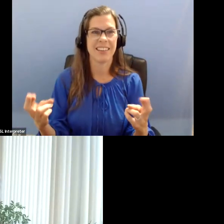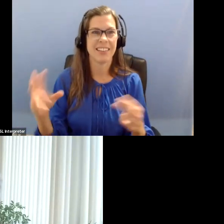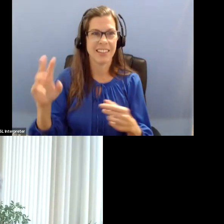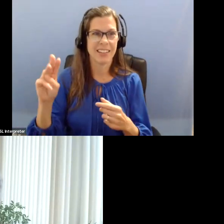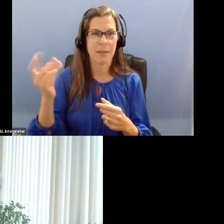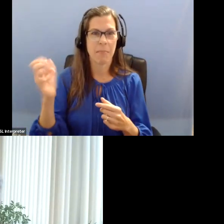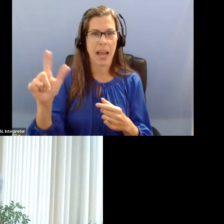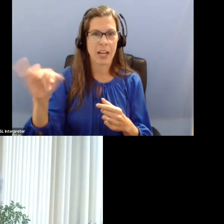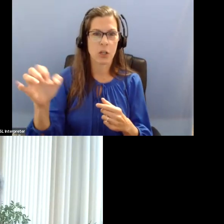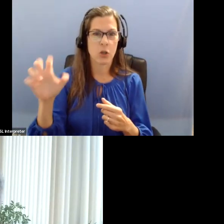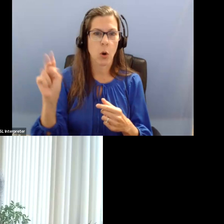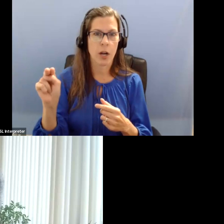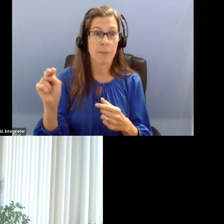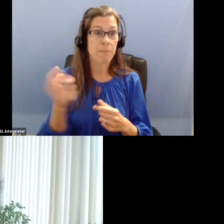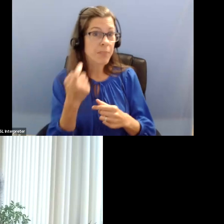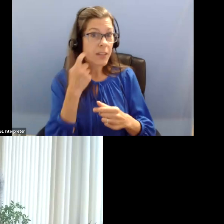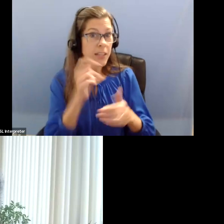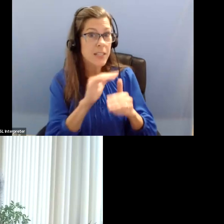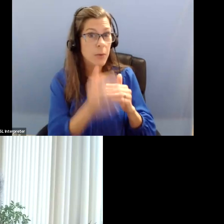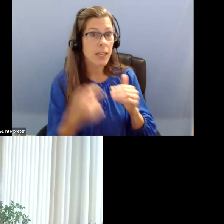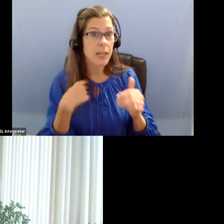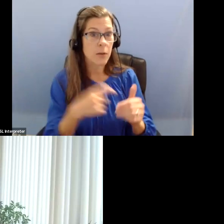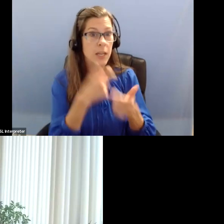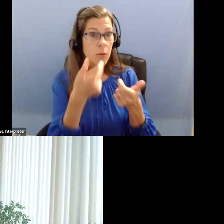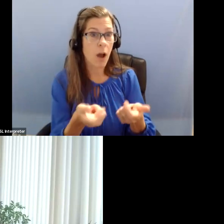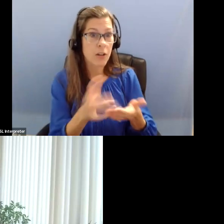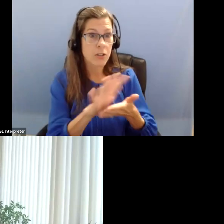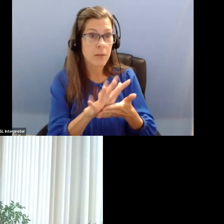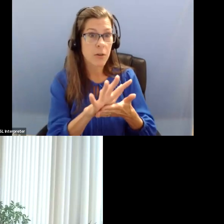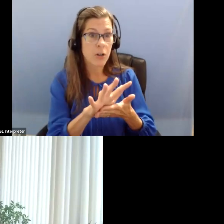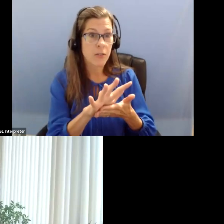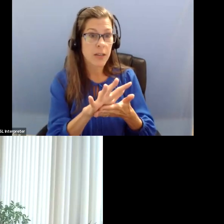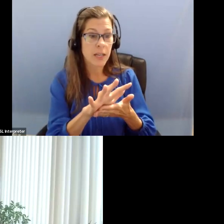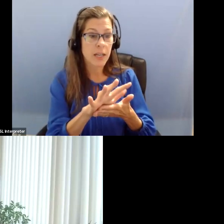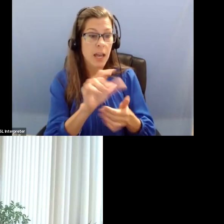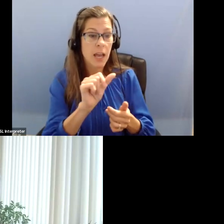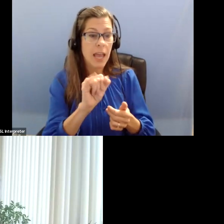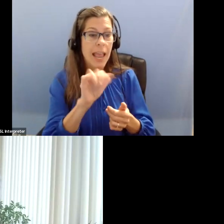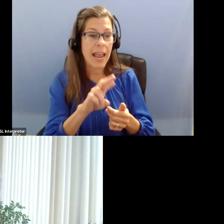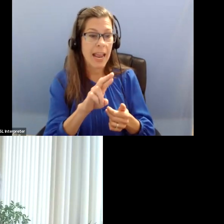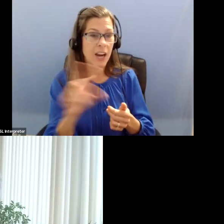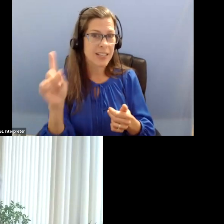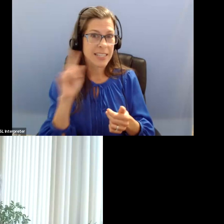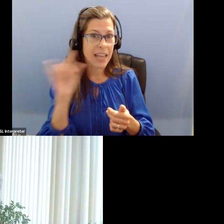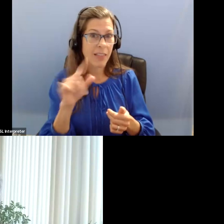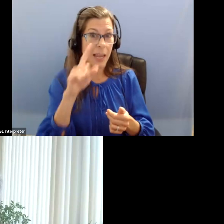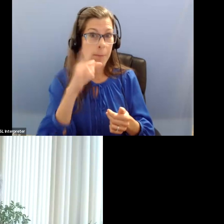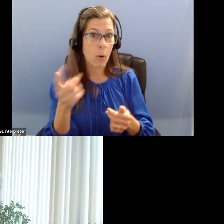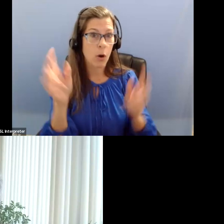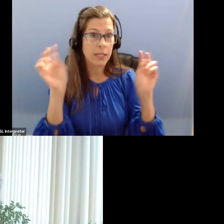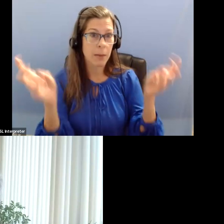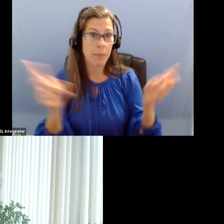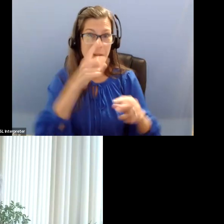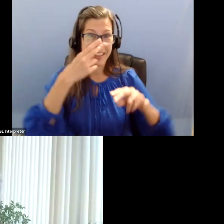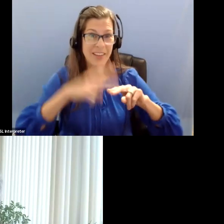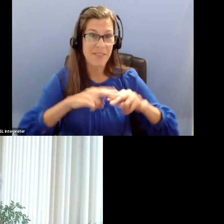We just watched over the weekend, we watched that movie Air about the Air Jordans, which I know sounds like a really boring topic, but actually was a really